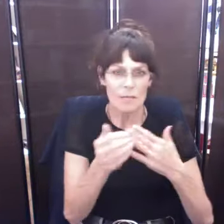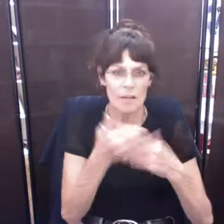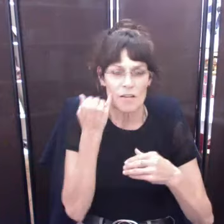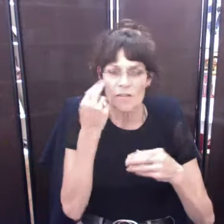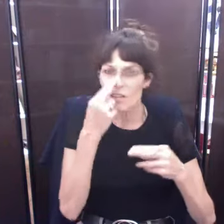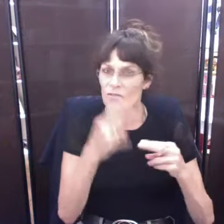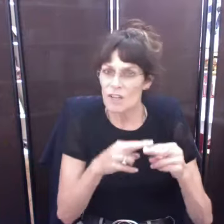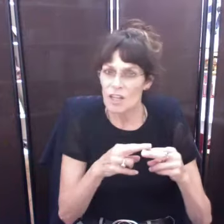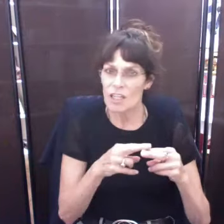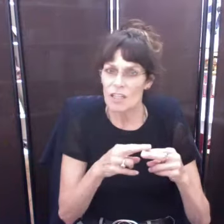or whether it's not fun.